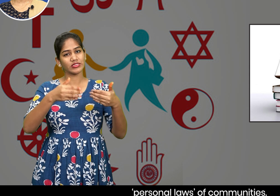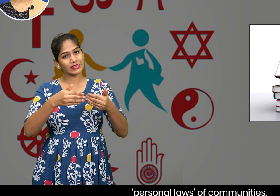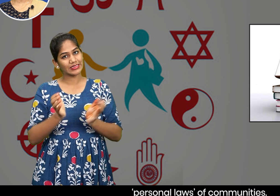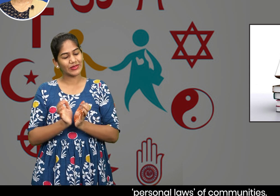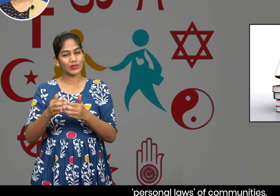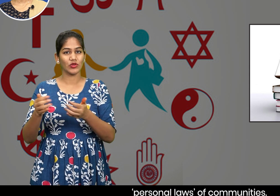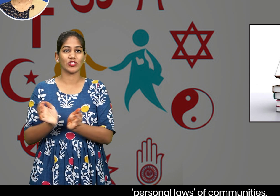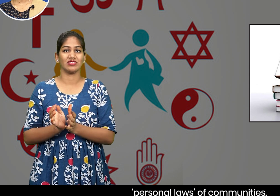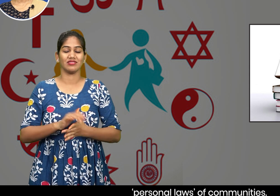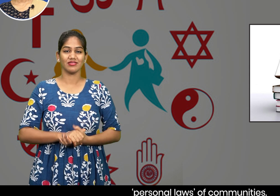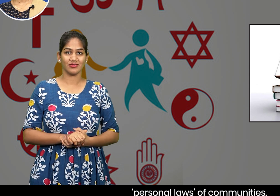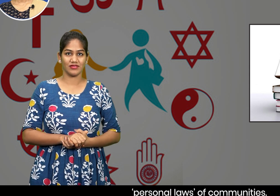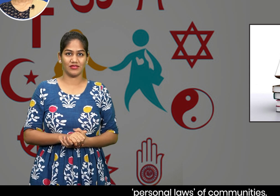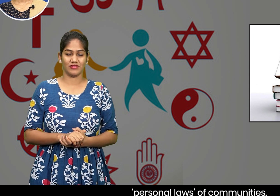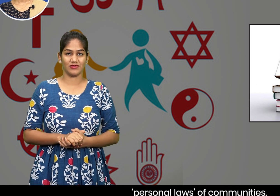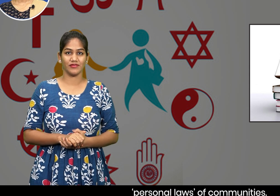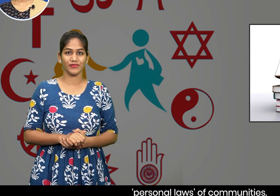communities.